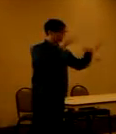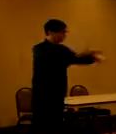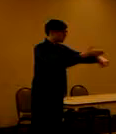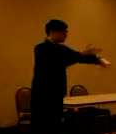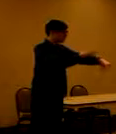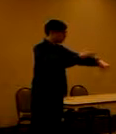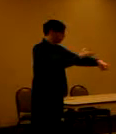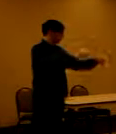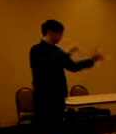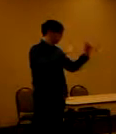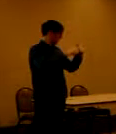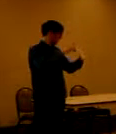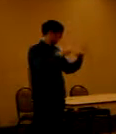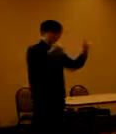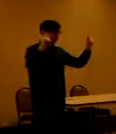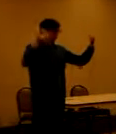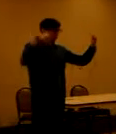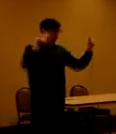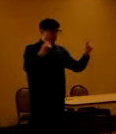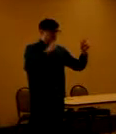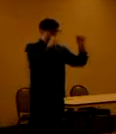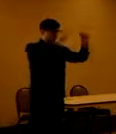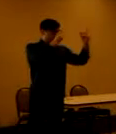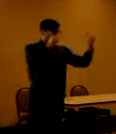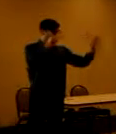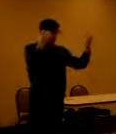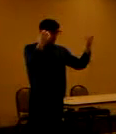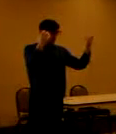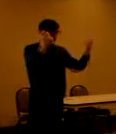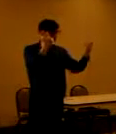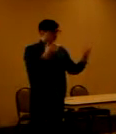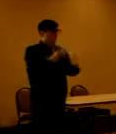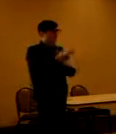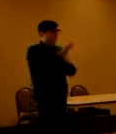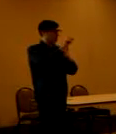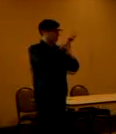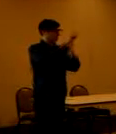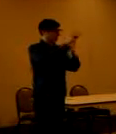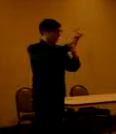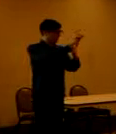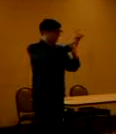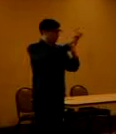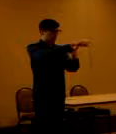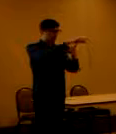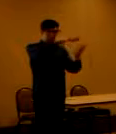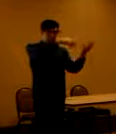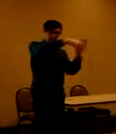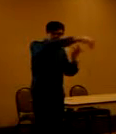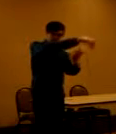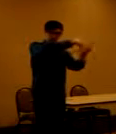If you want to improve your signs and you want to become an interpreter, you